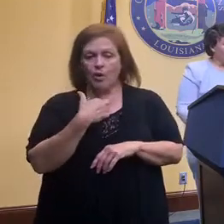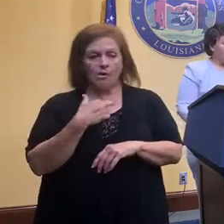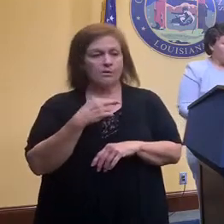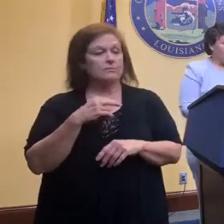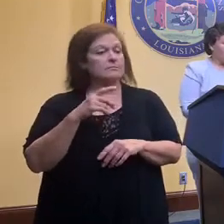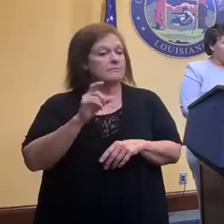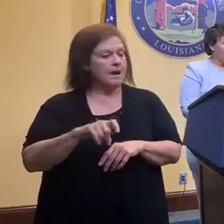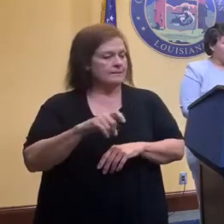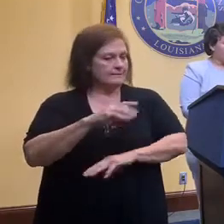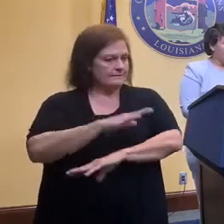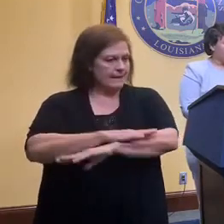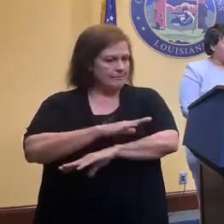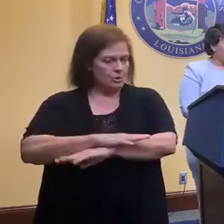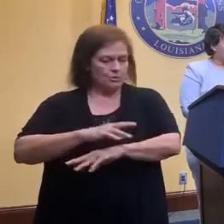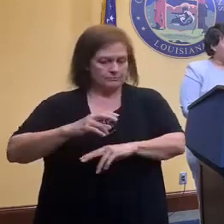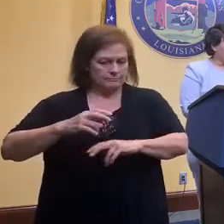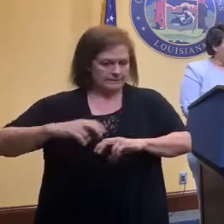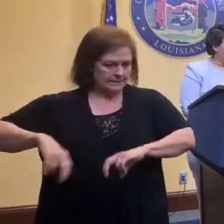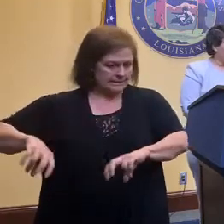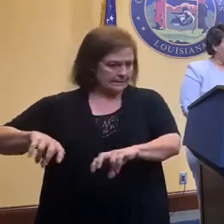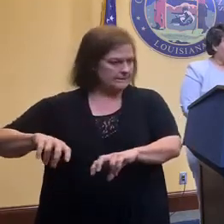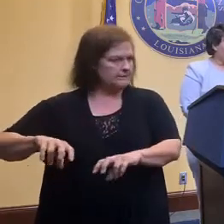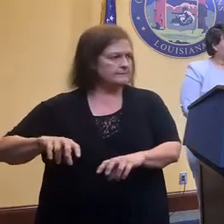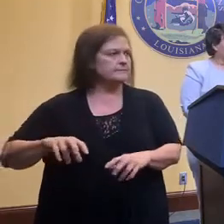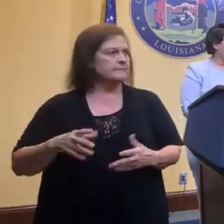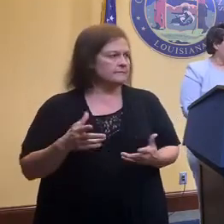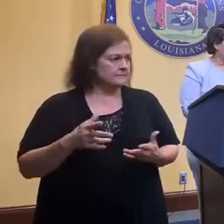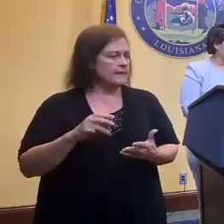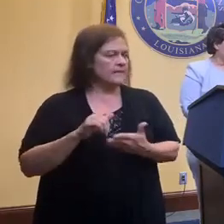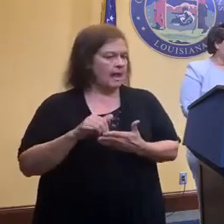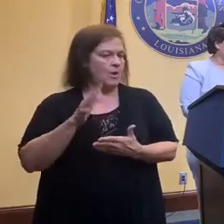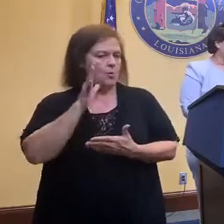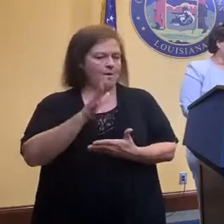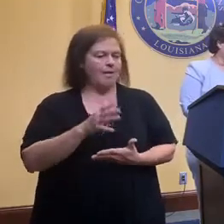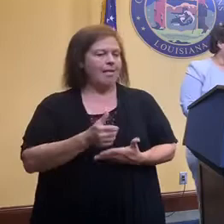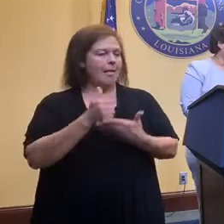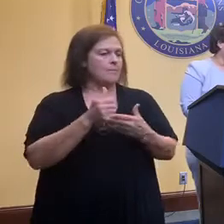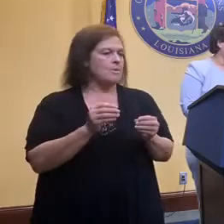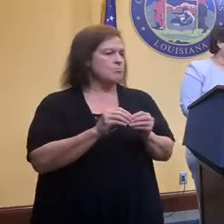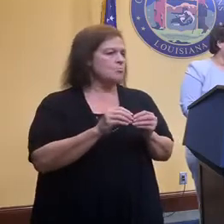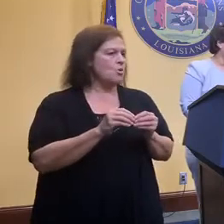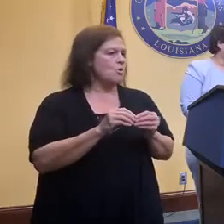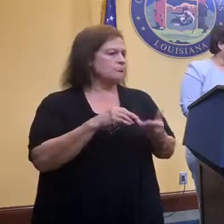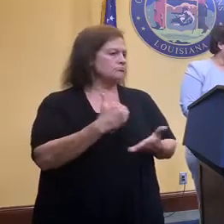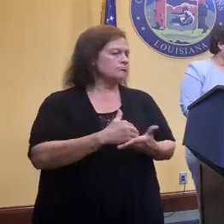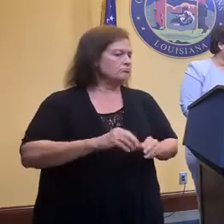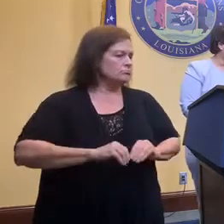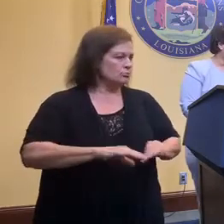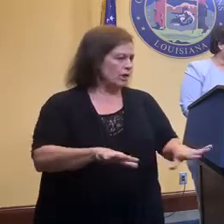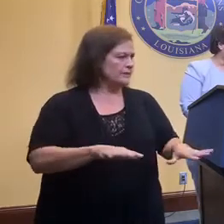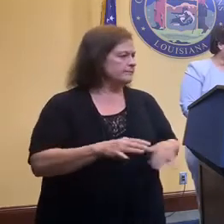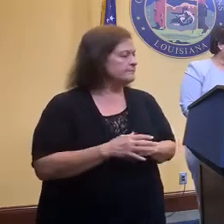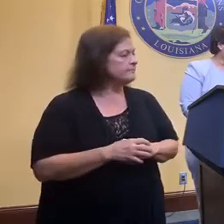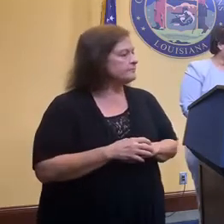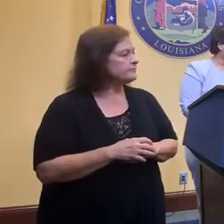only, that would help prevent further spread of this virus.